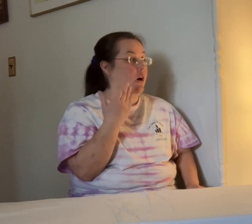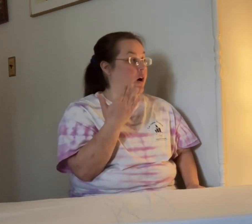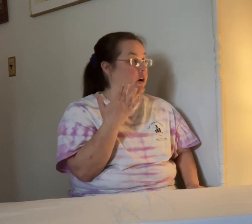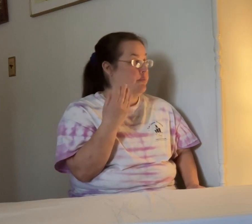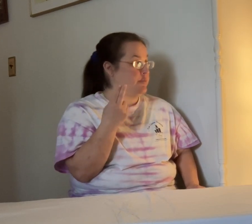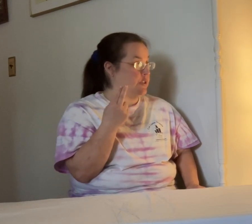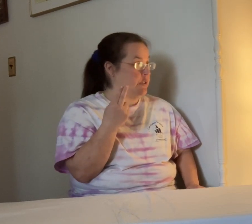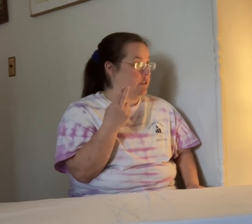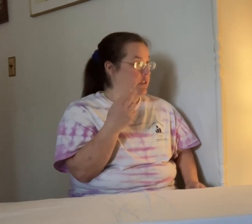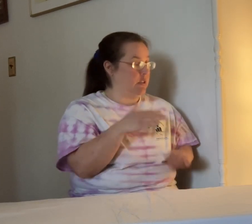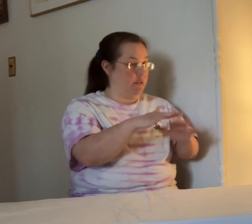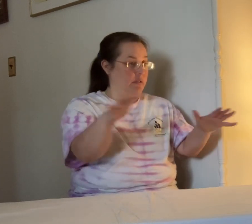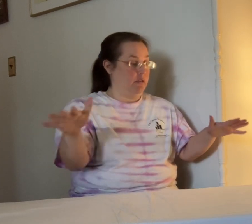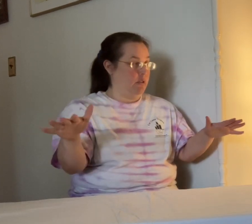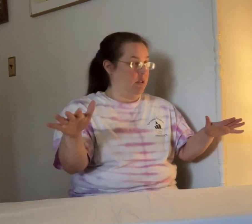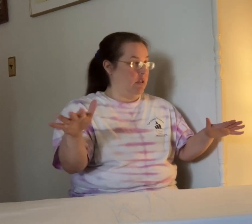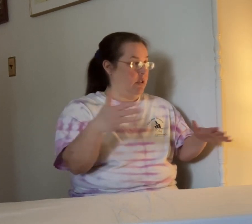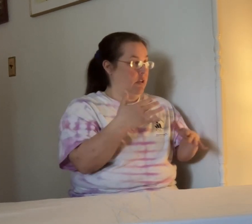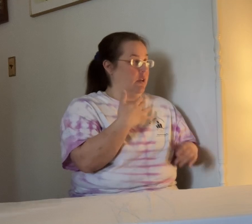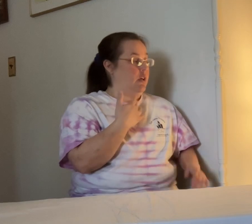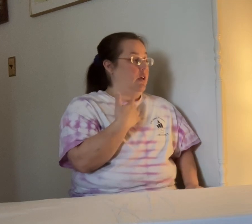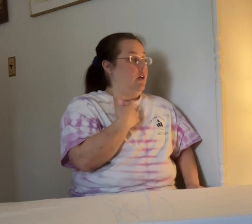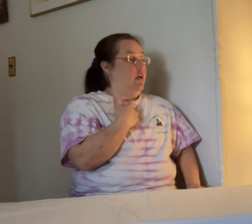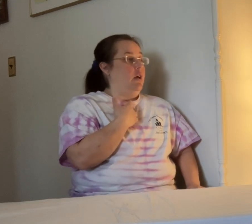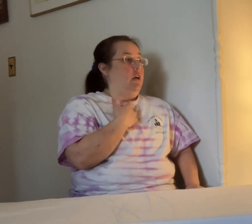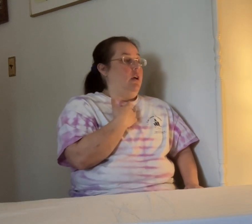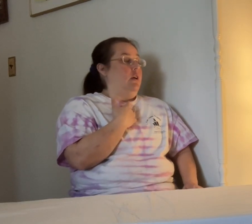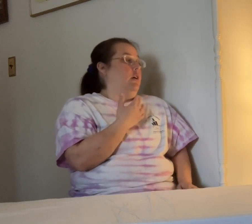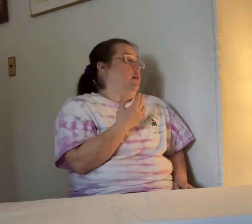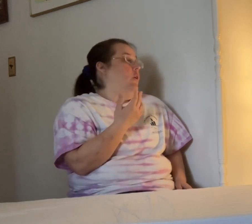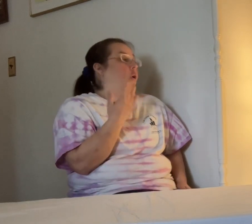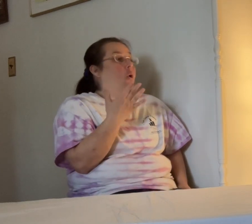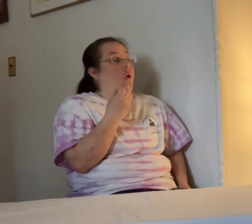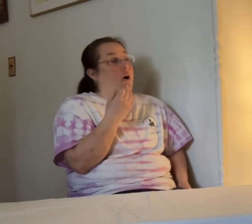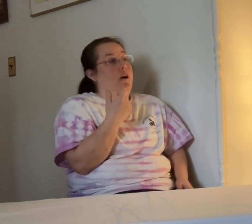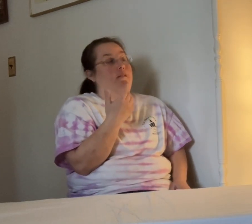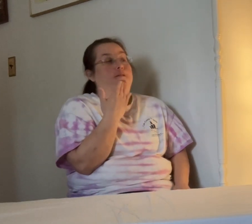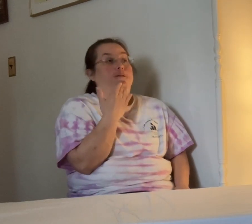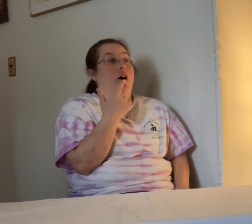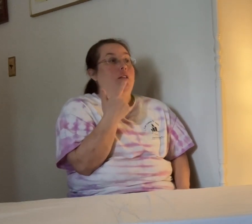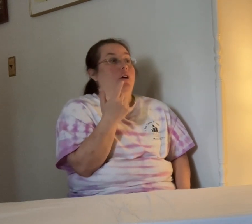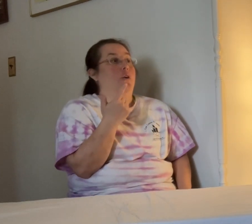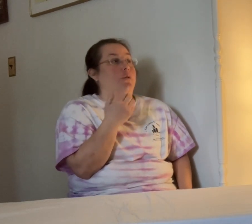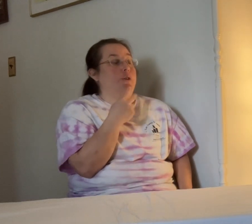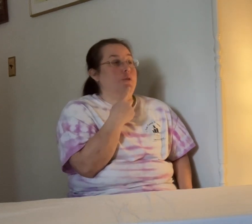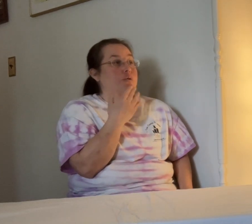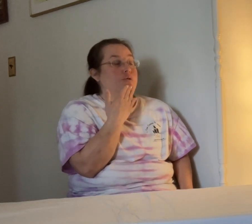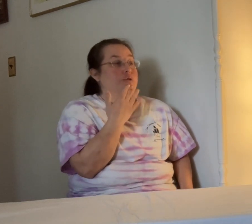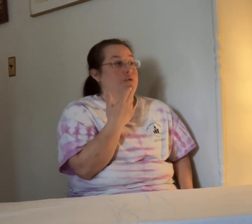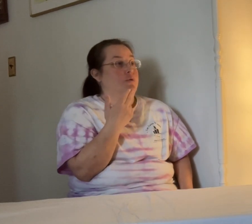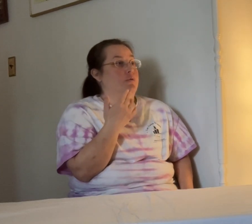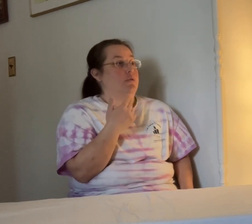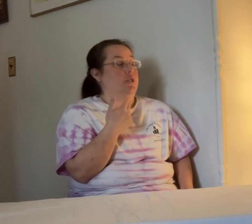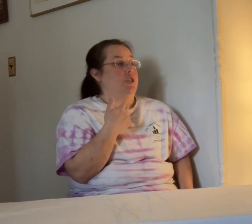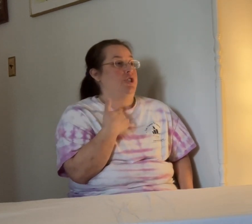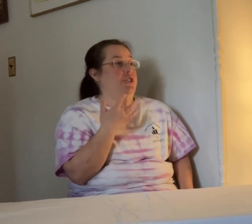your arms, or follow you to